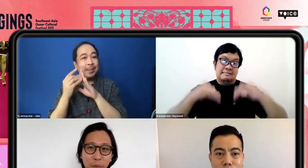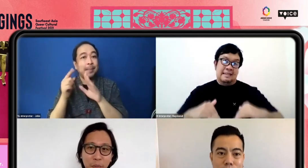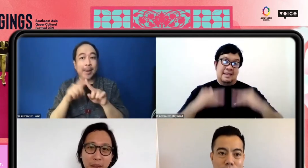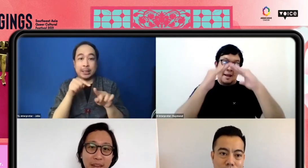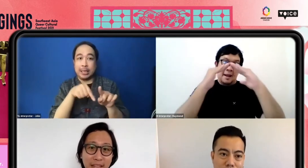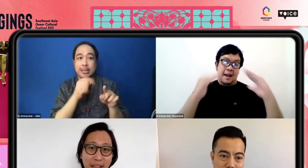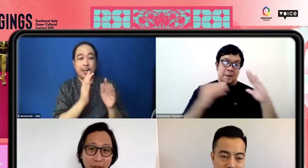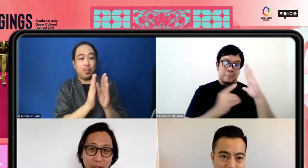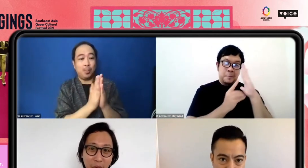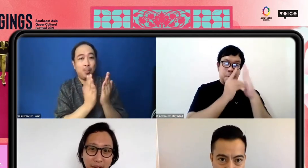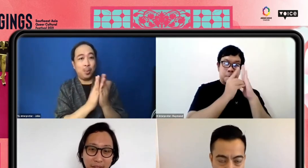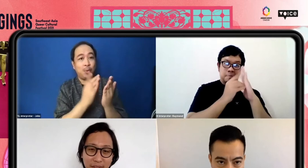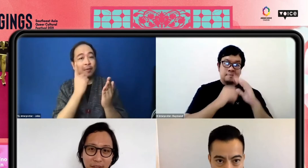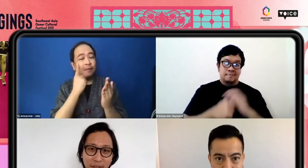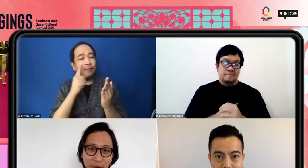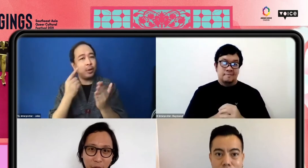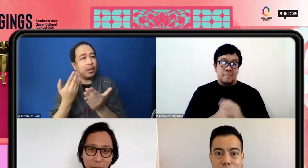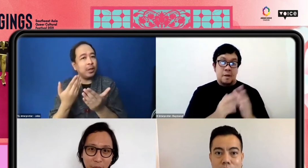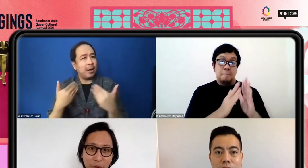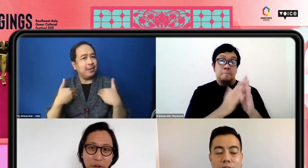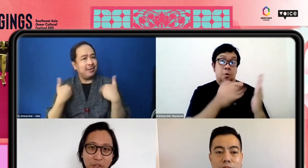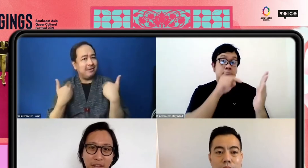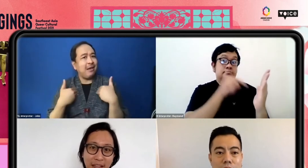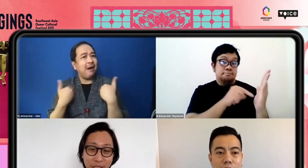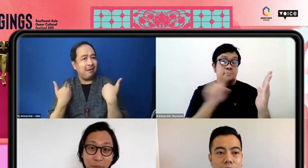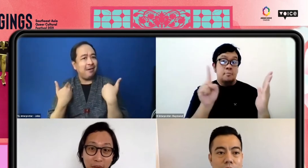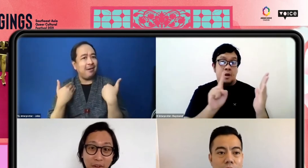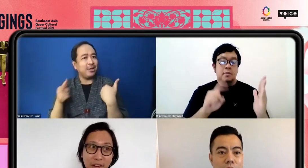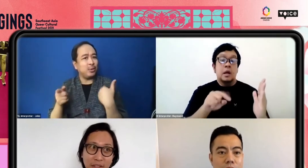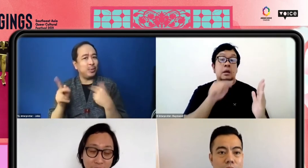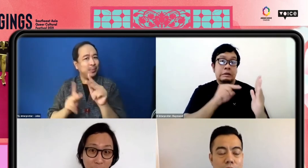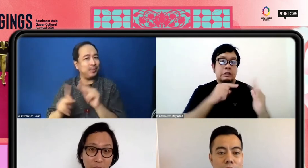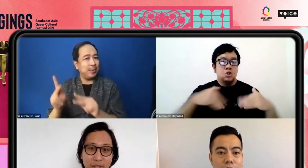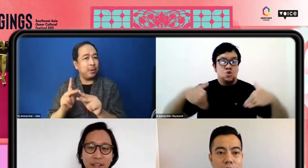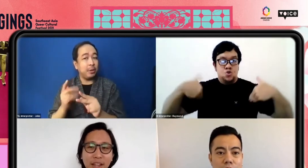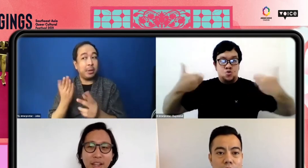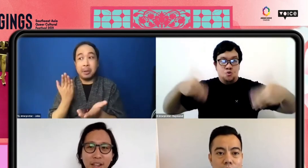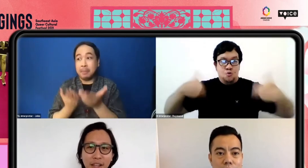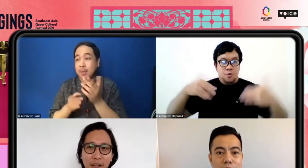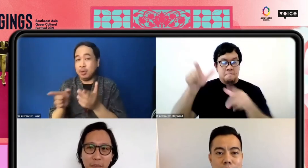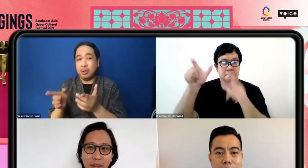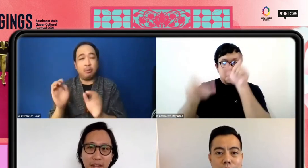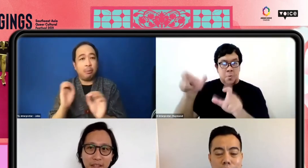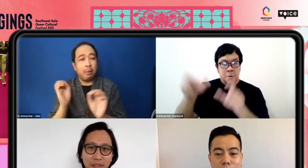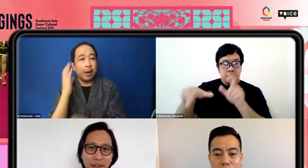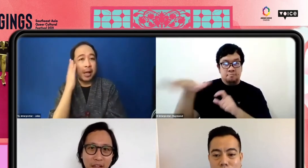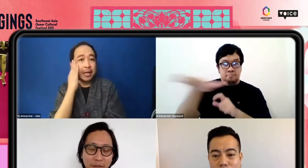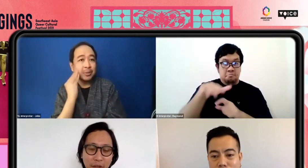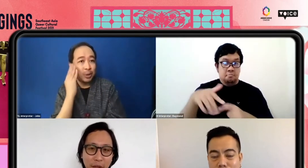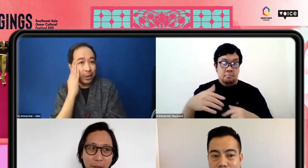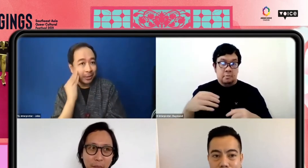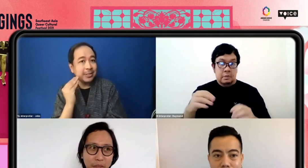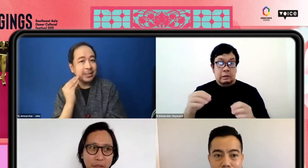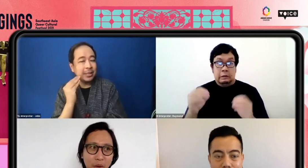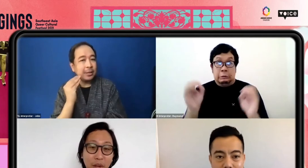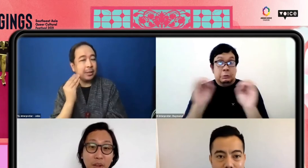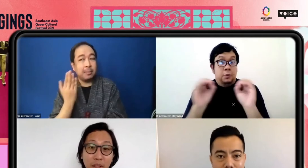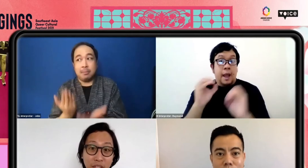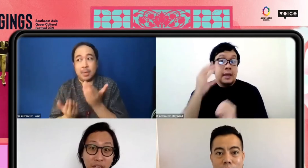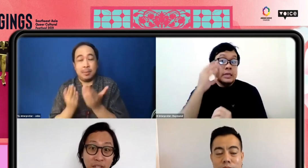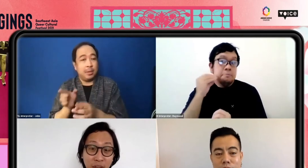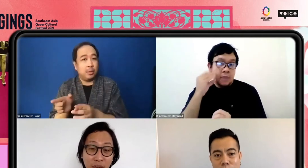who may not have a direct, you know, firsthand experience, of course, may not even have